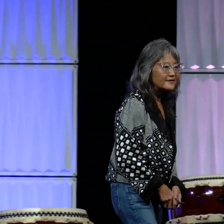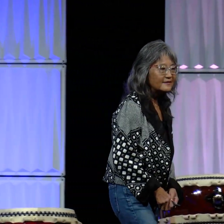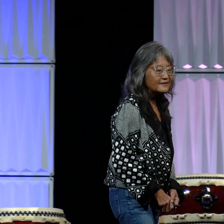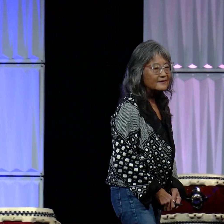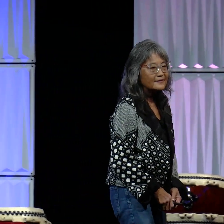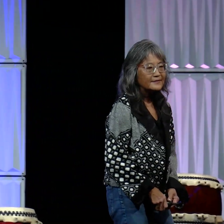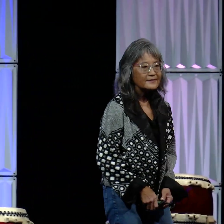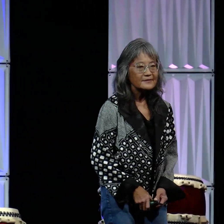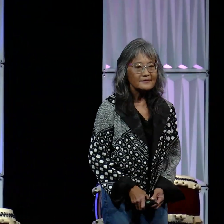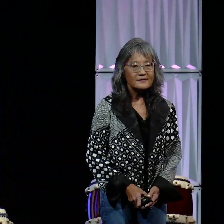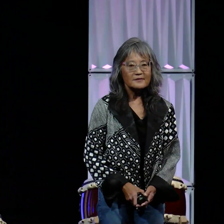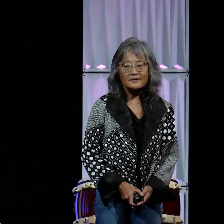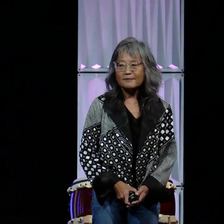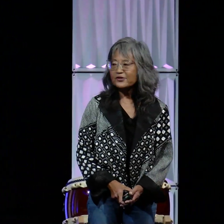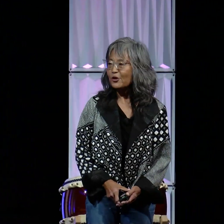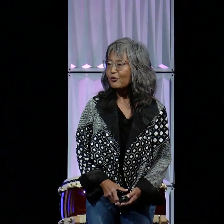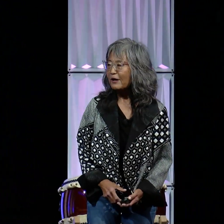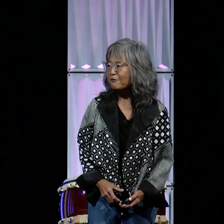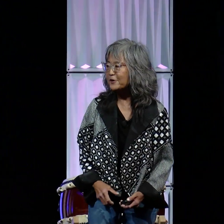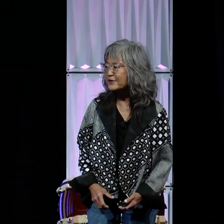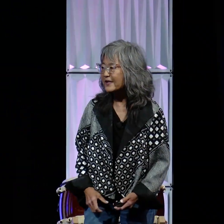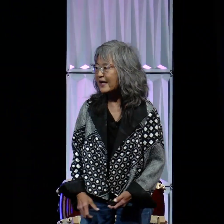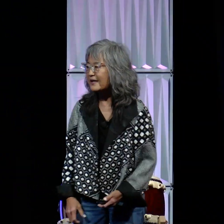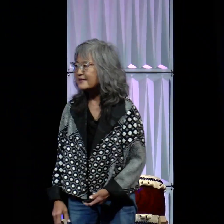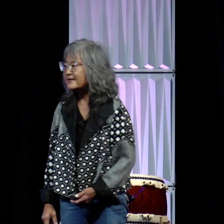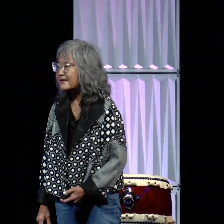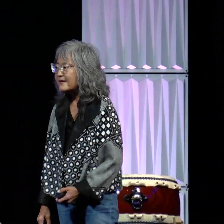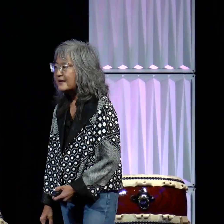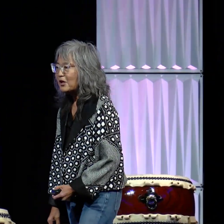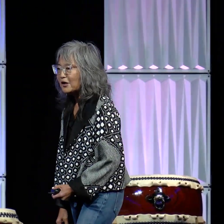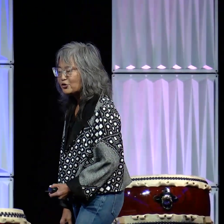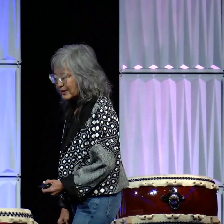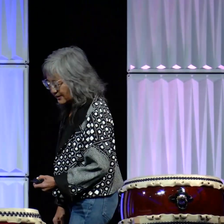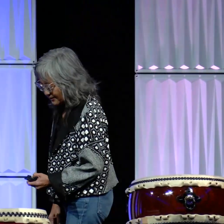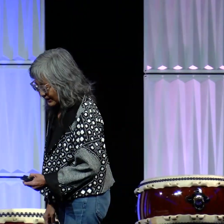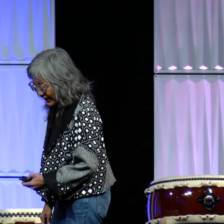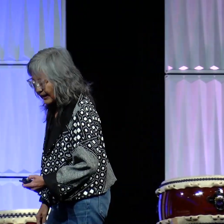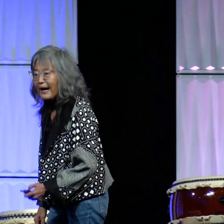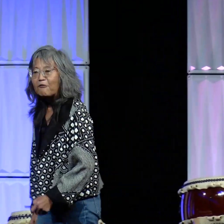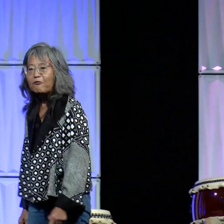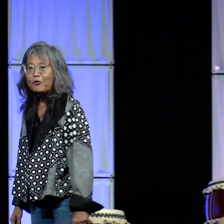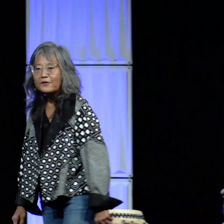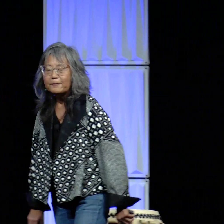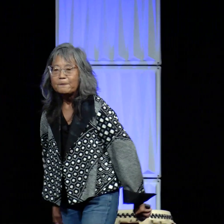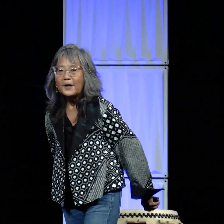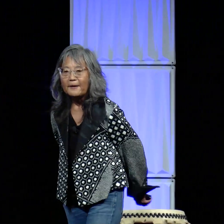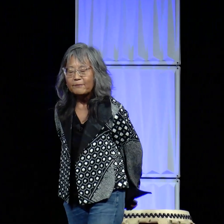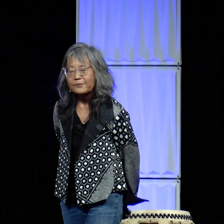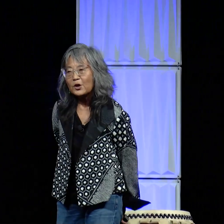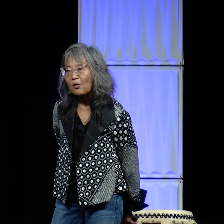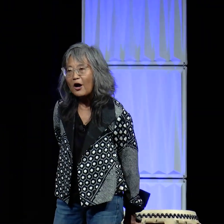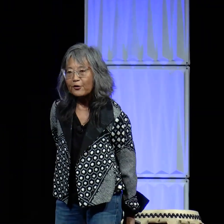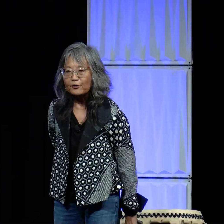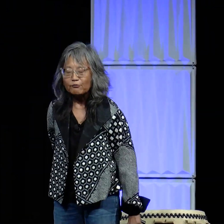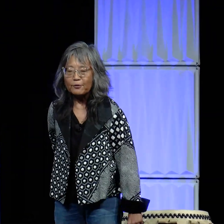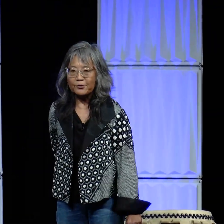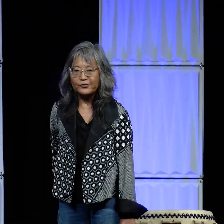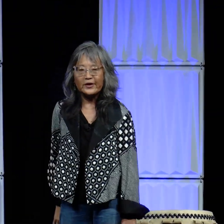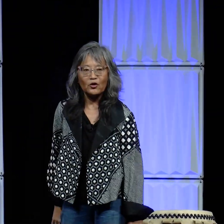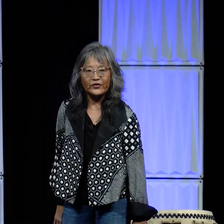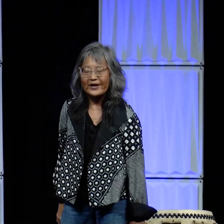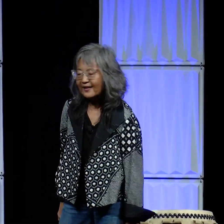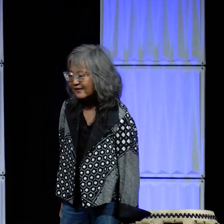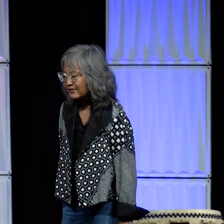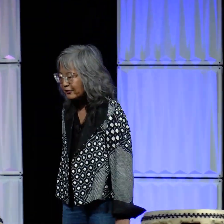conscious. I'm so grateful to Kate and Audrey and our fourth co-author,